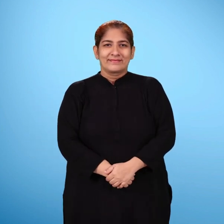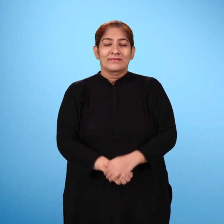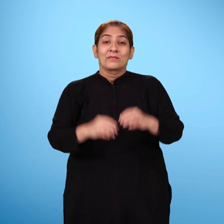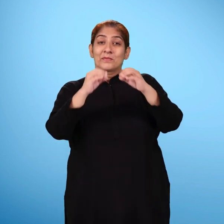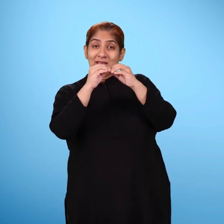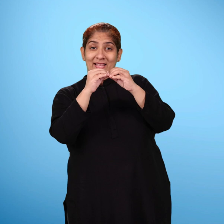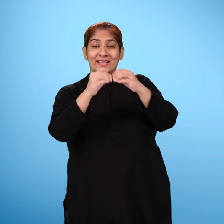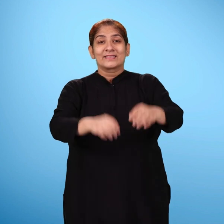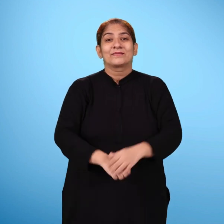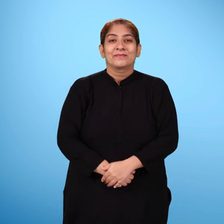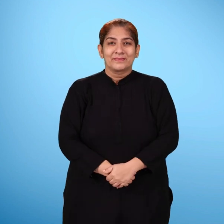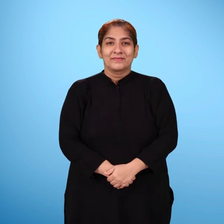Option B.